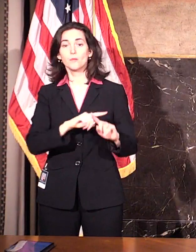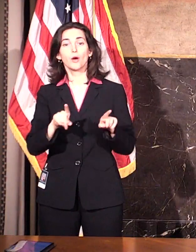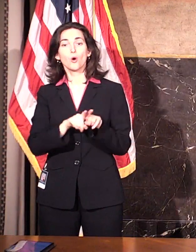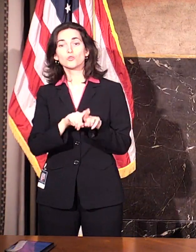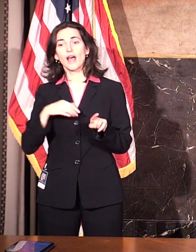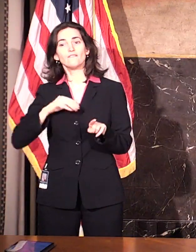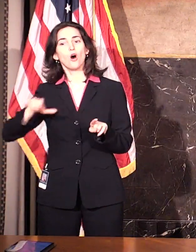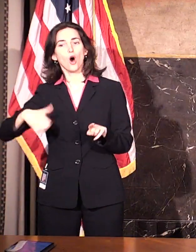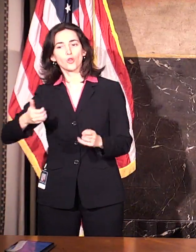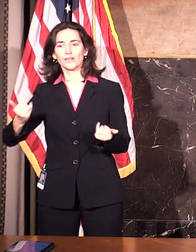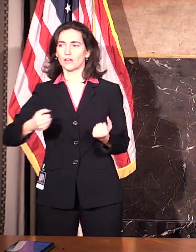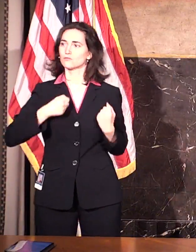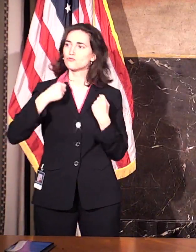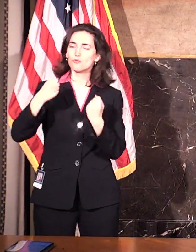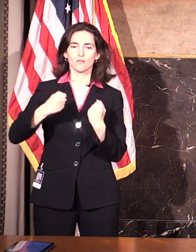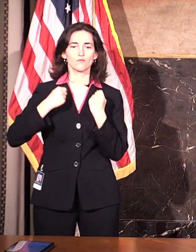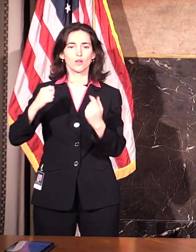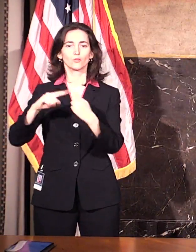to Shreveport.